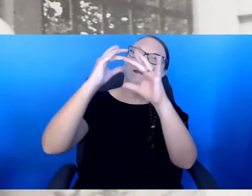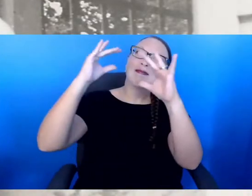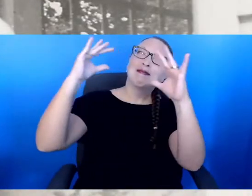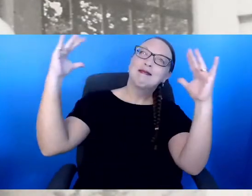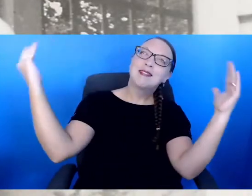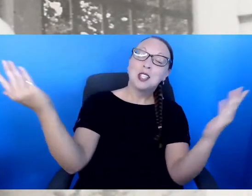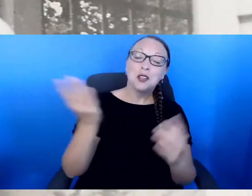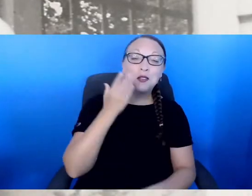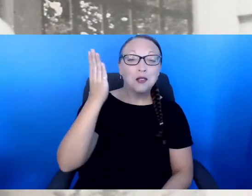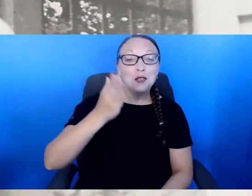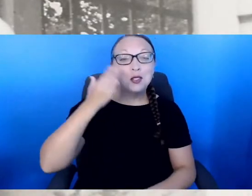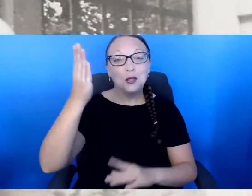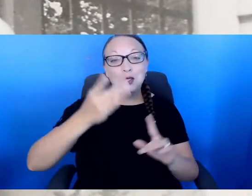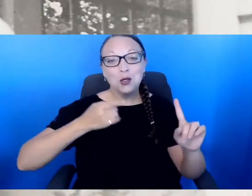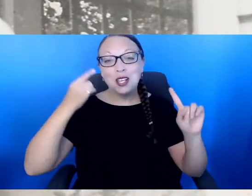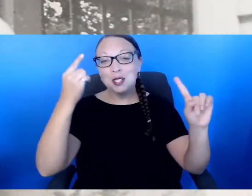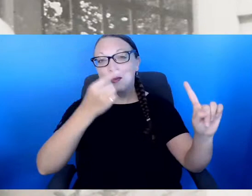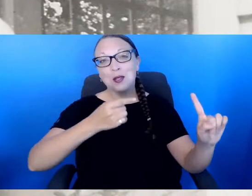future